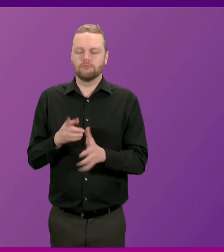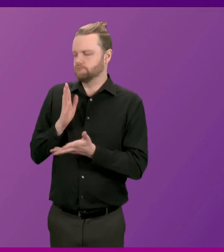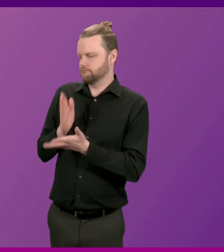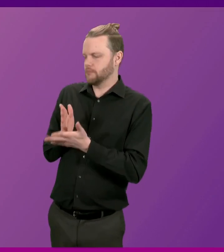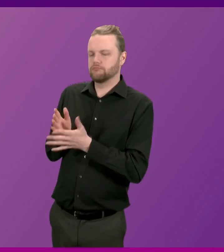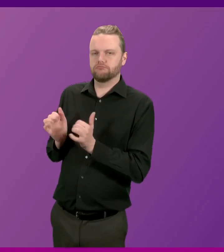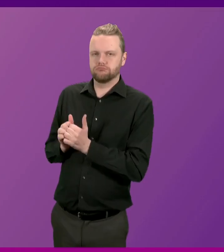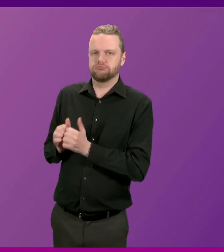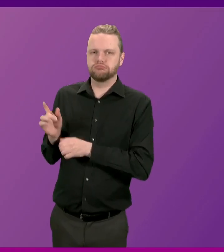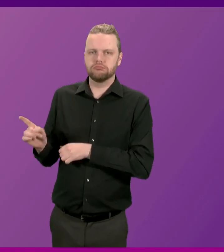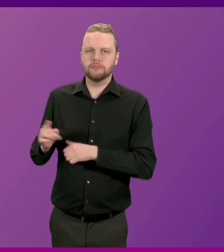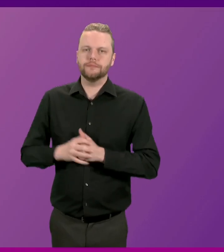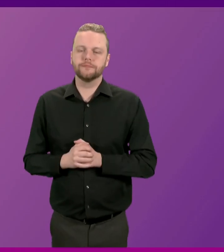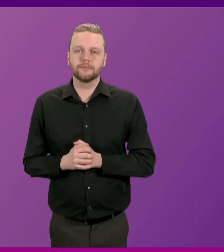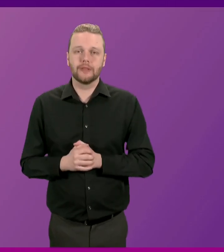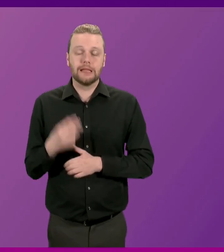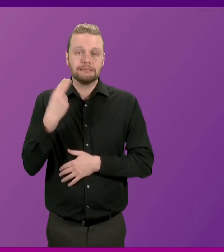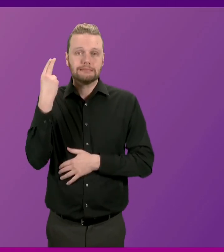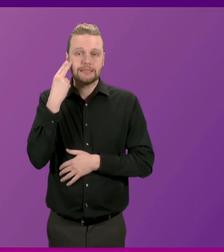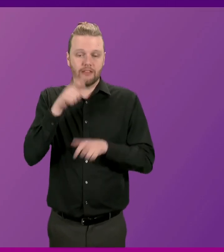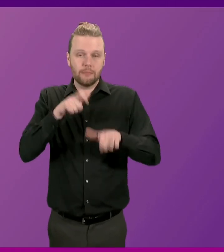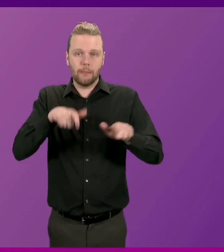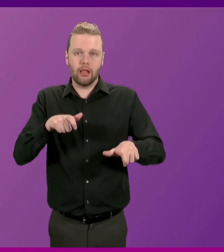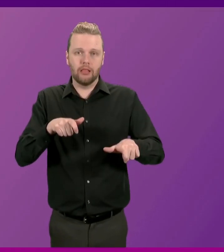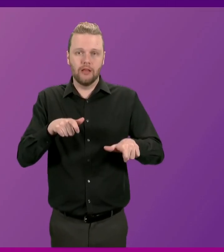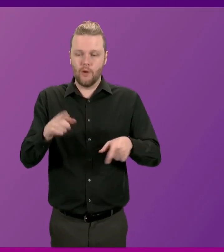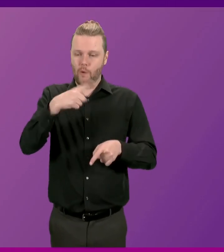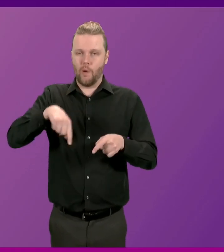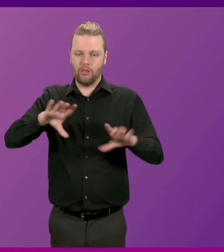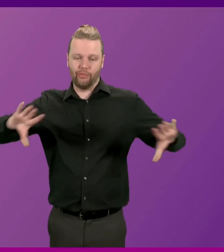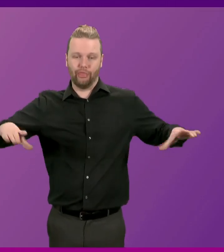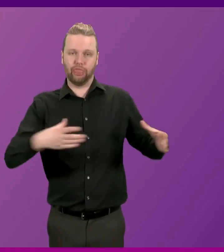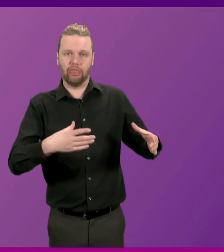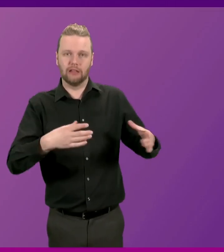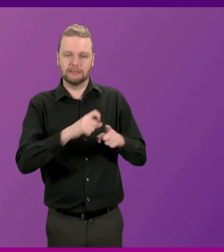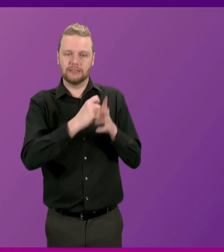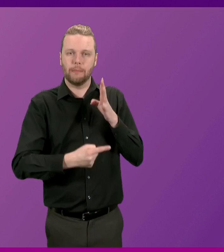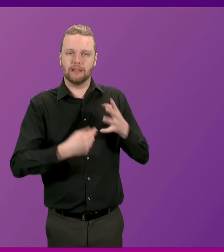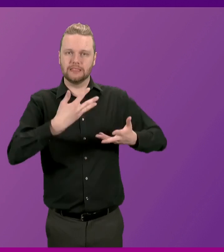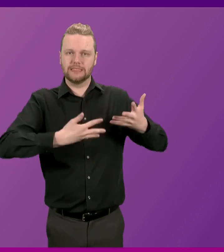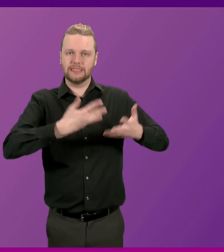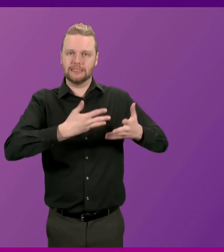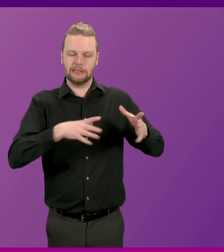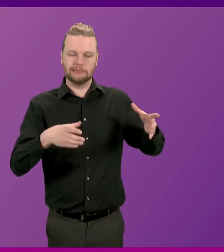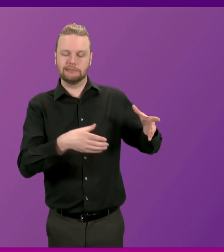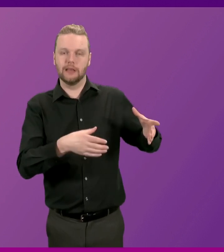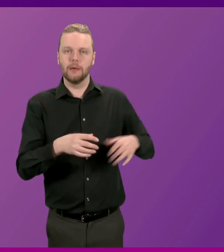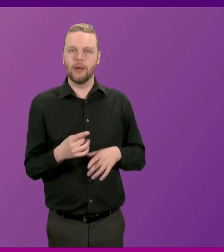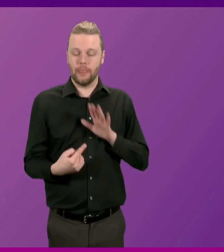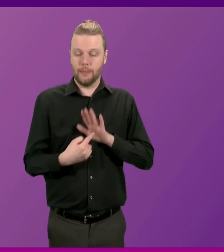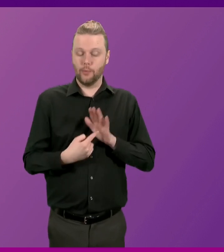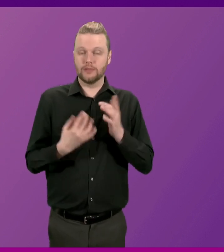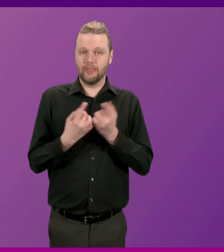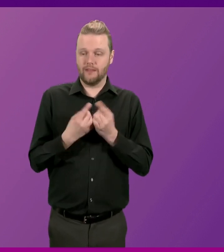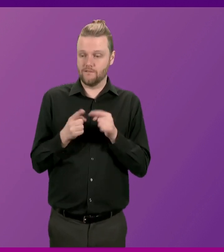Lucy said, deaf people are often lumped together under disability statistics, and one of the critical things for us would